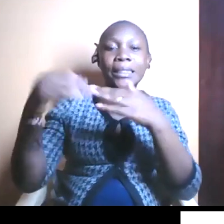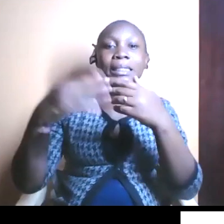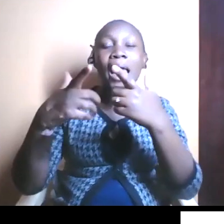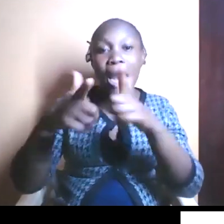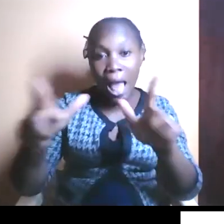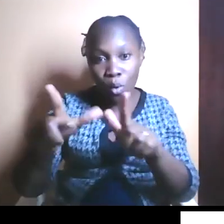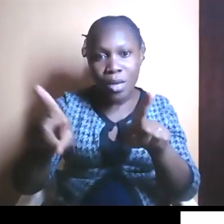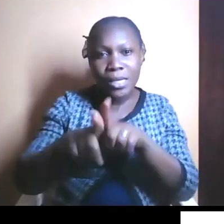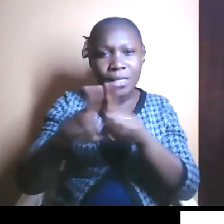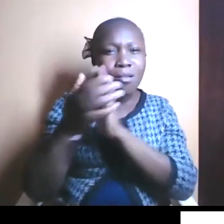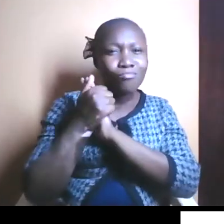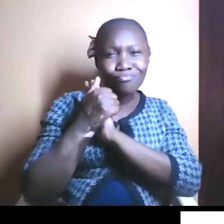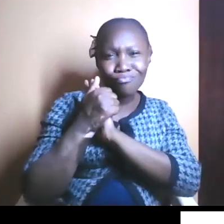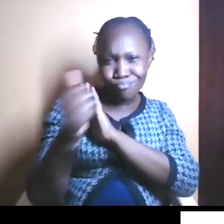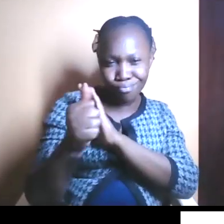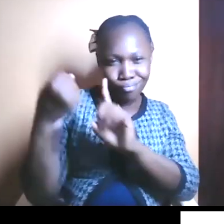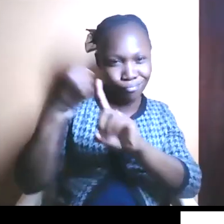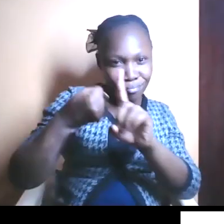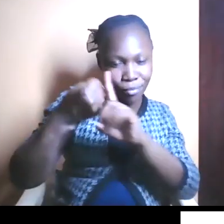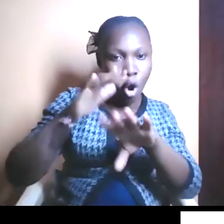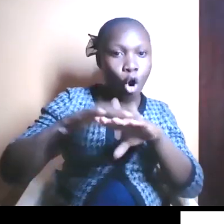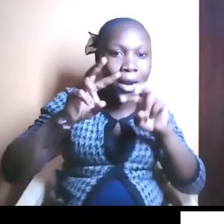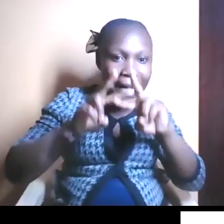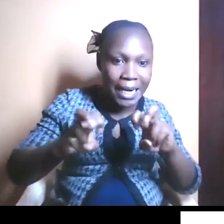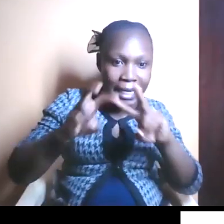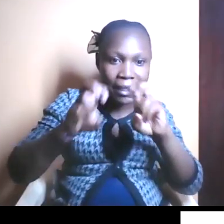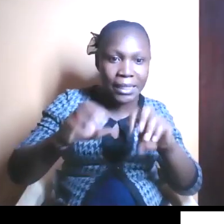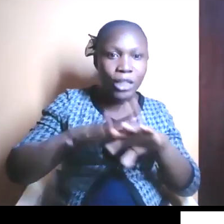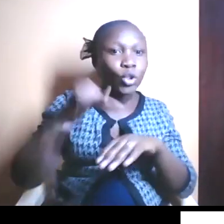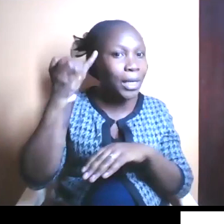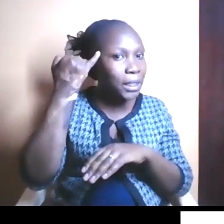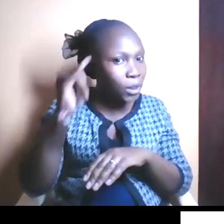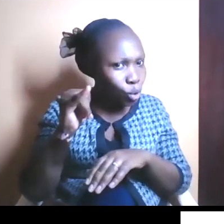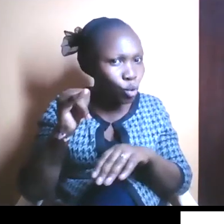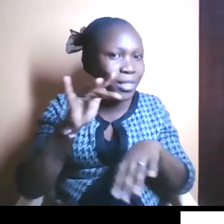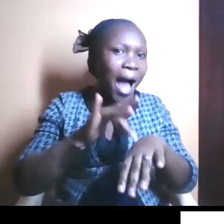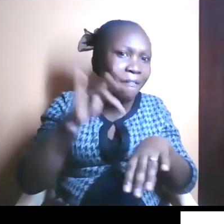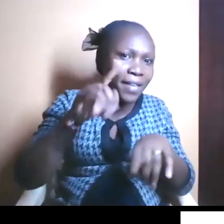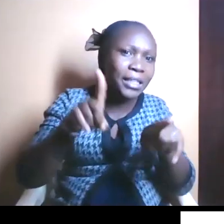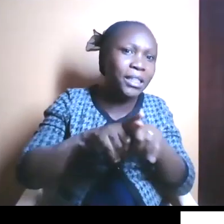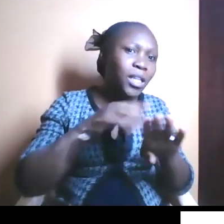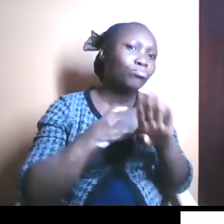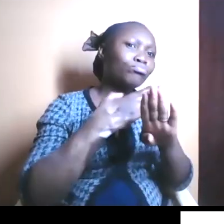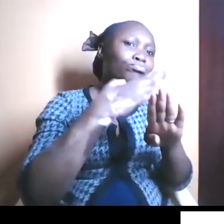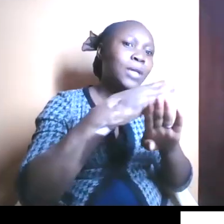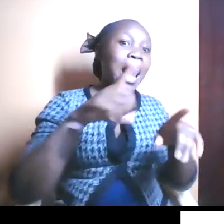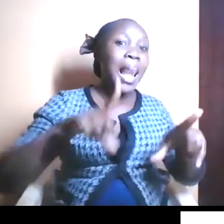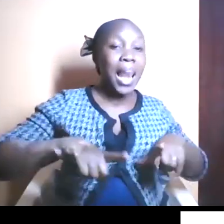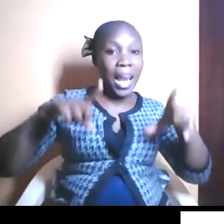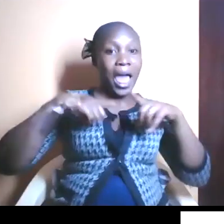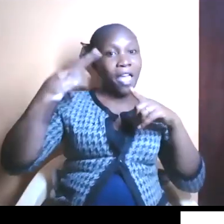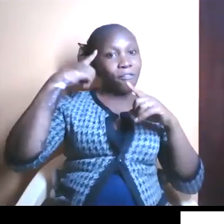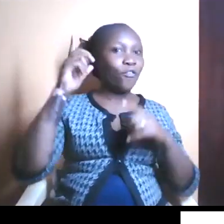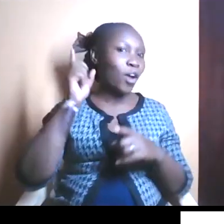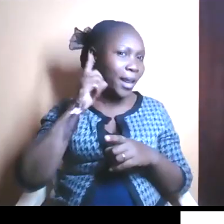expert advocacy and research on matters affecting and enhancing the life of the deaf. Her strong drive in uplifting